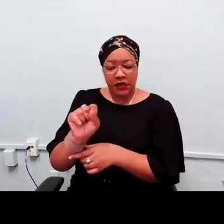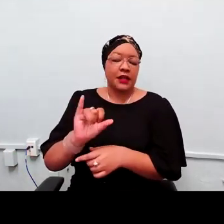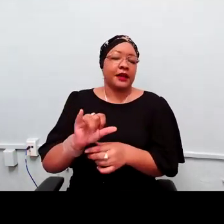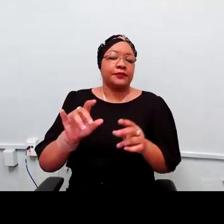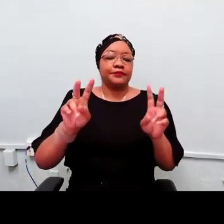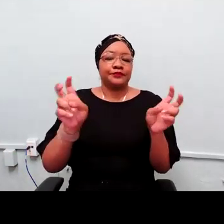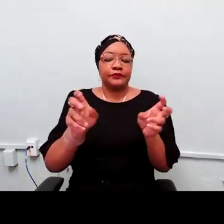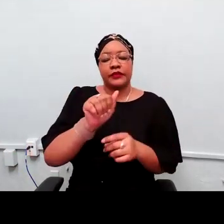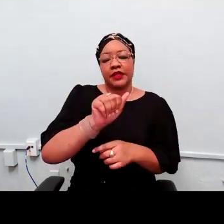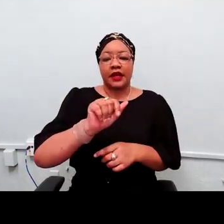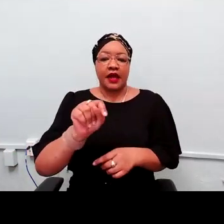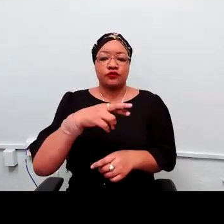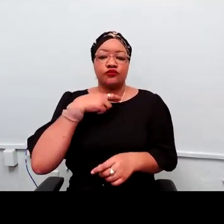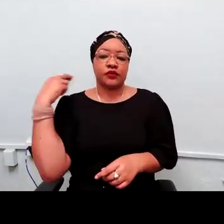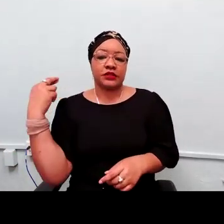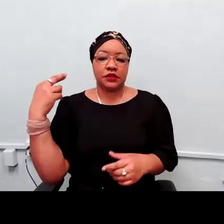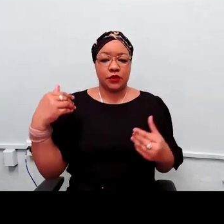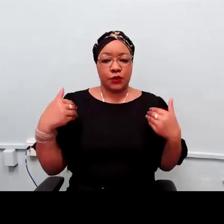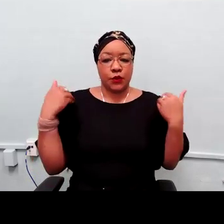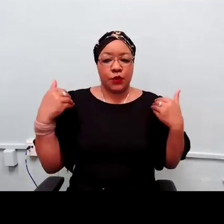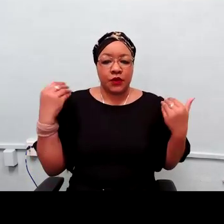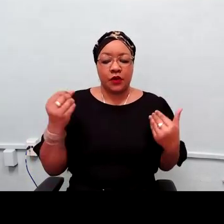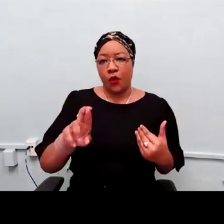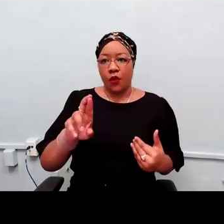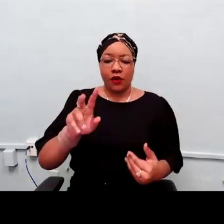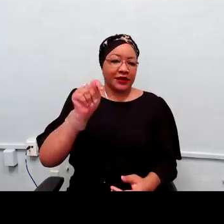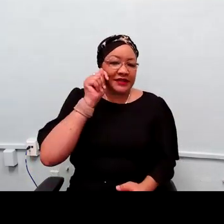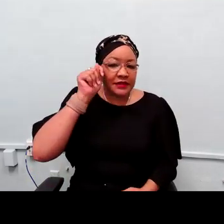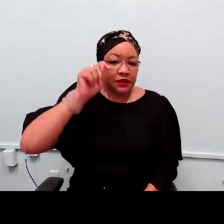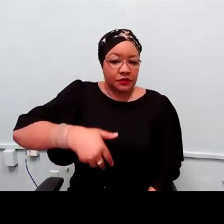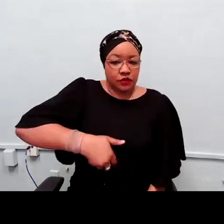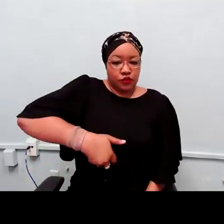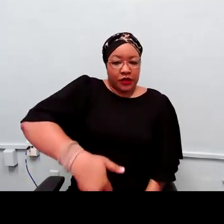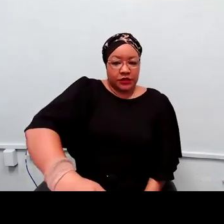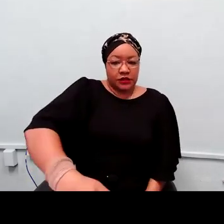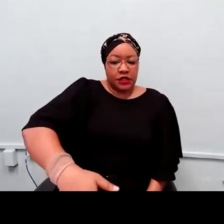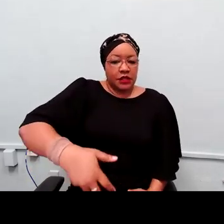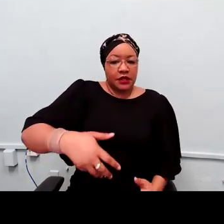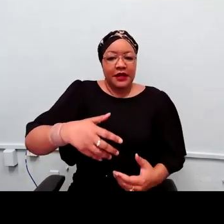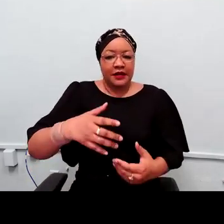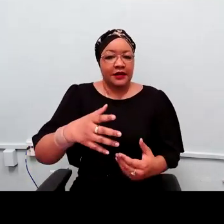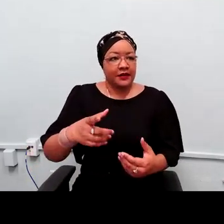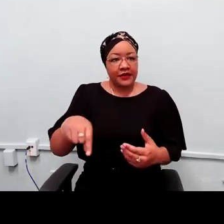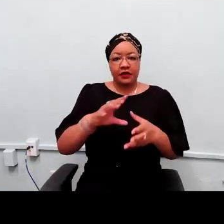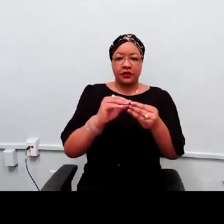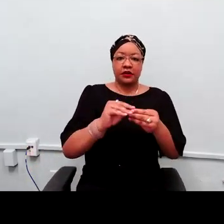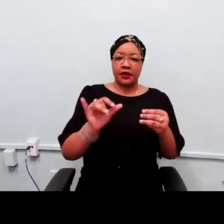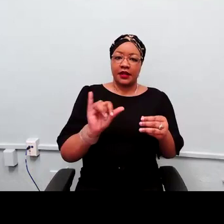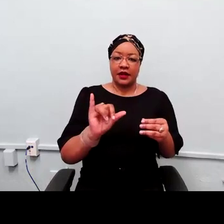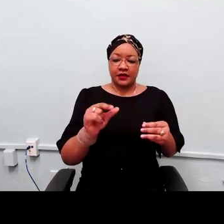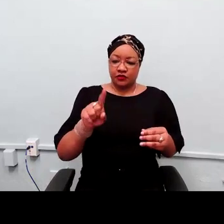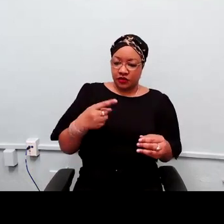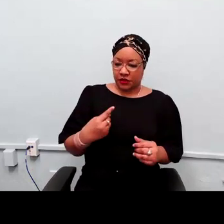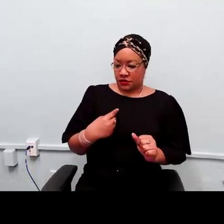or teen pregnancy, or they're talked about like some sort of maladaptive unit that just appeared